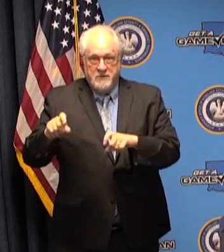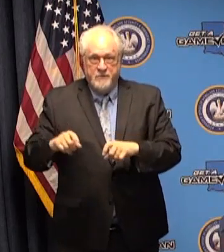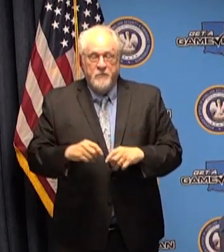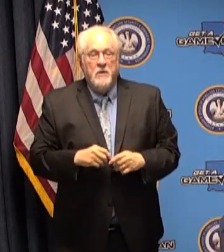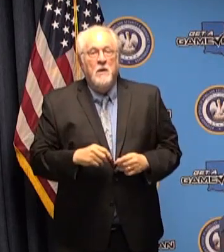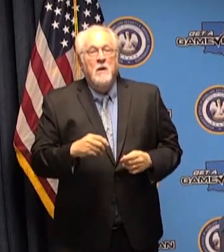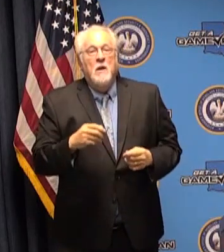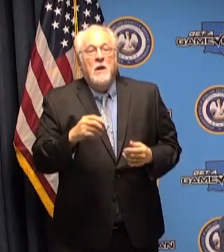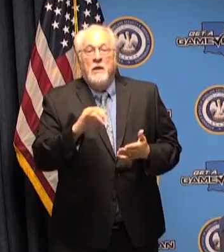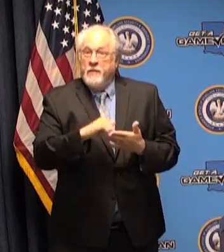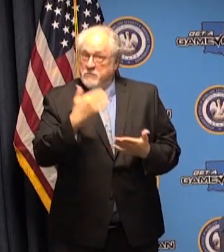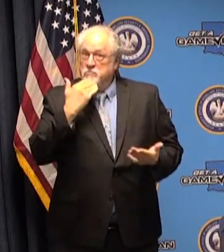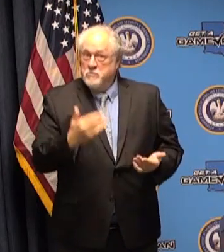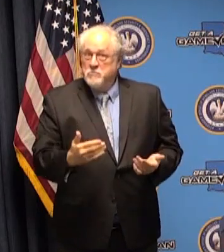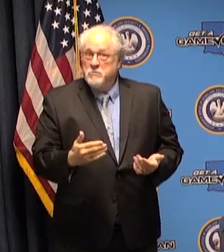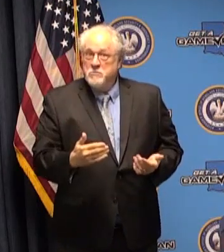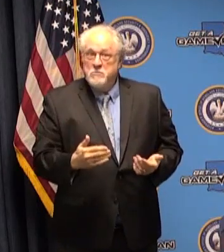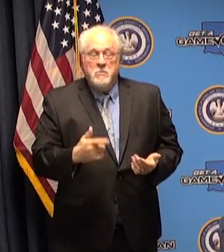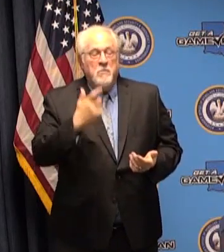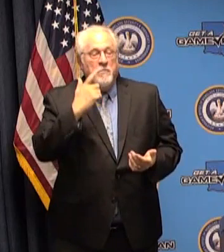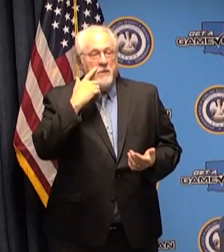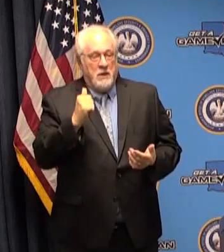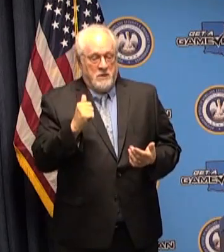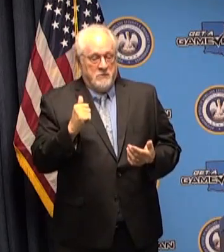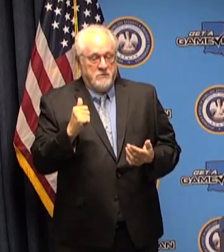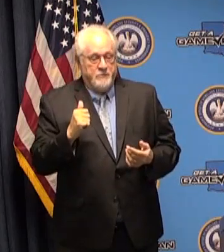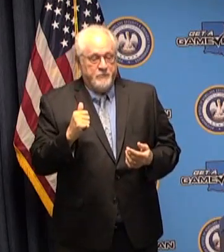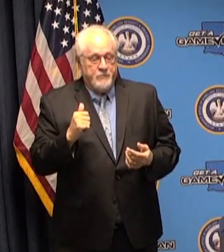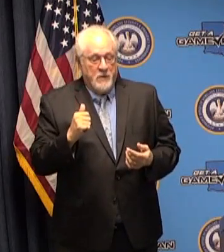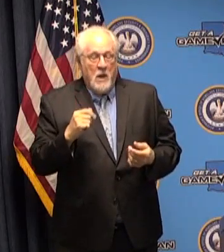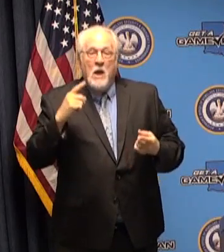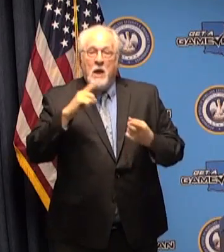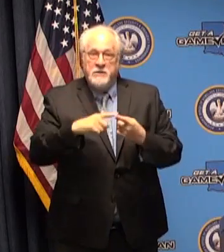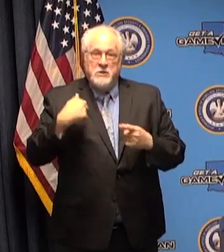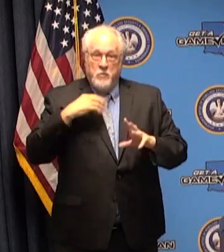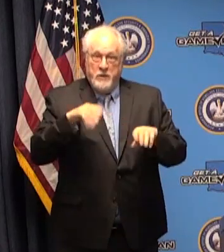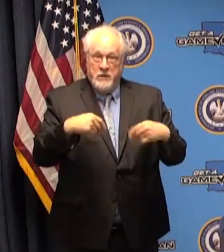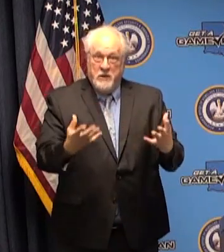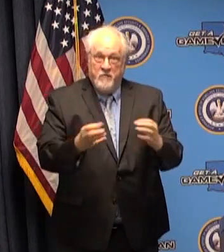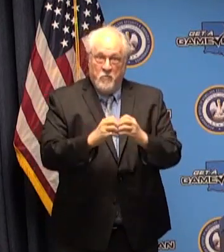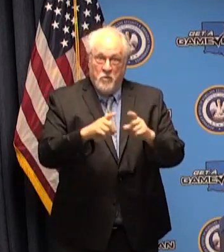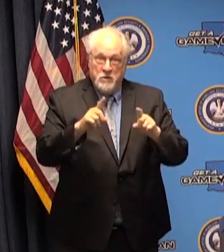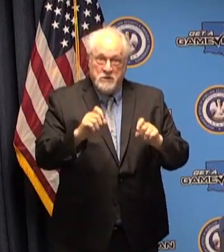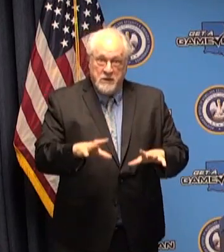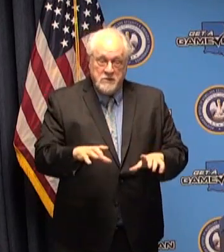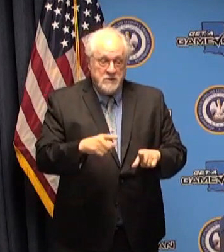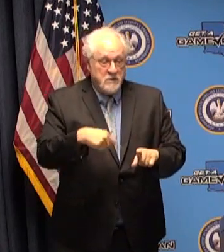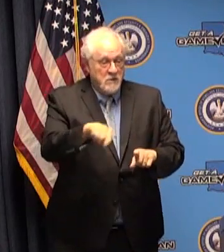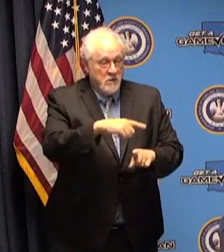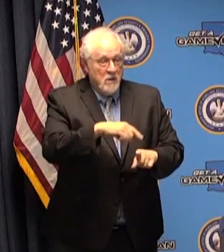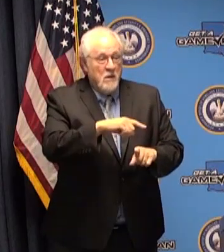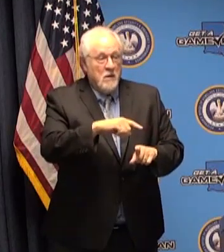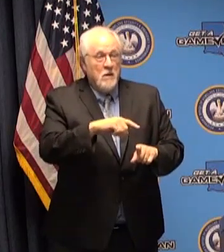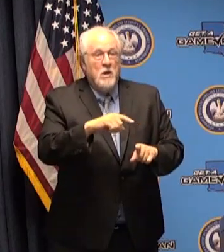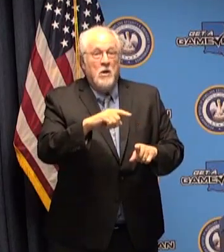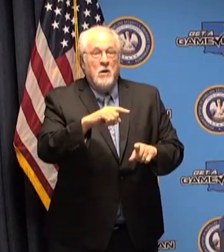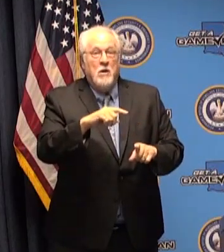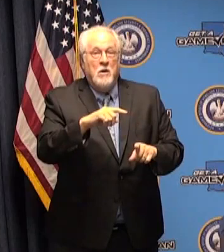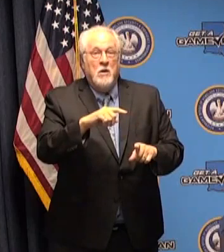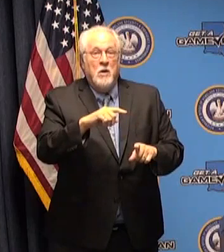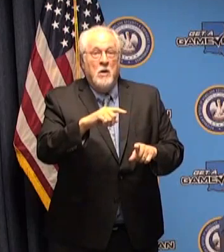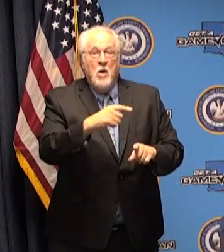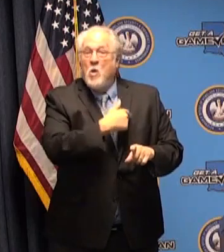capacity. And that's a good thing, because until we administer a lot more tests out there across the state of